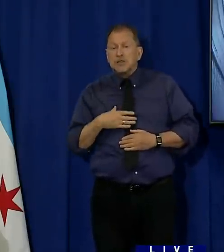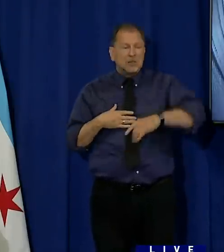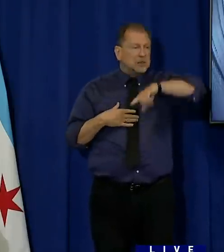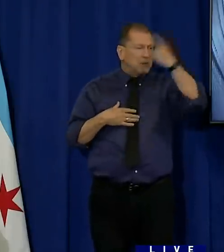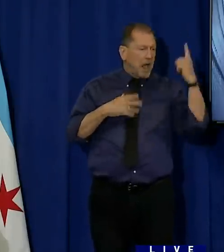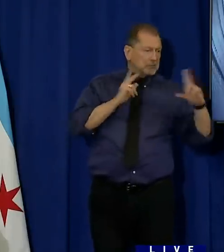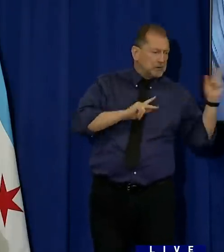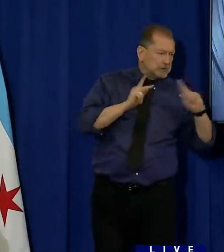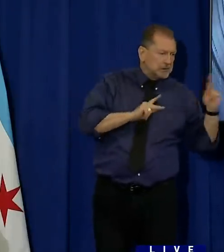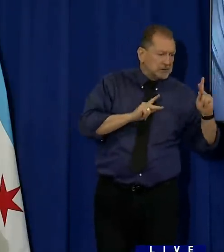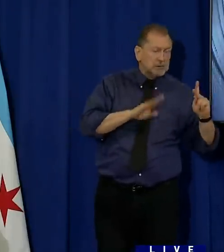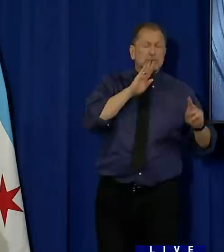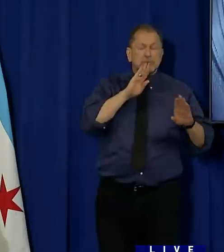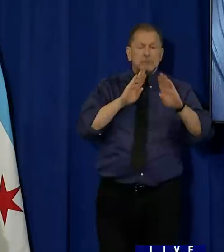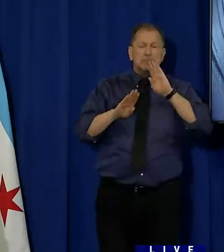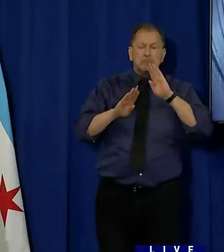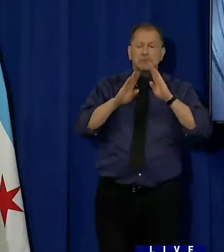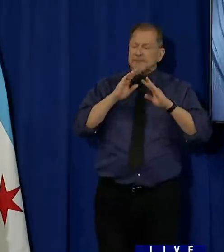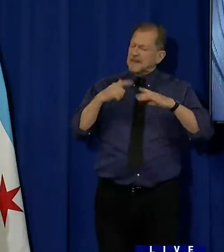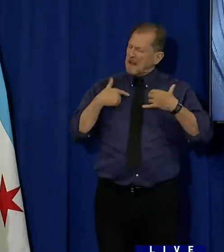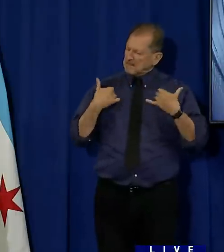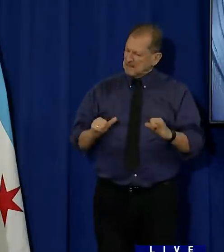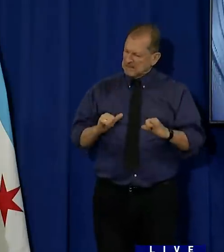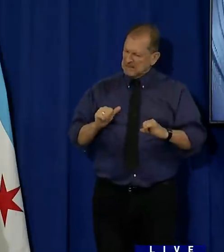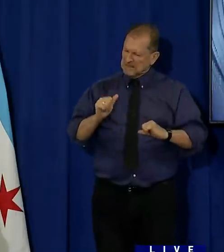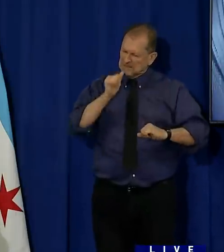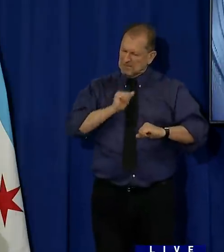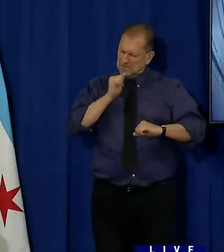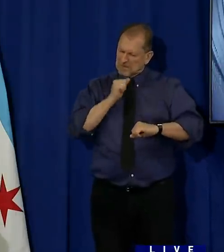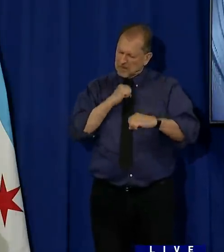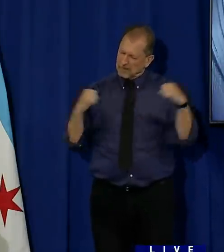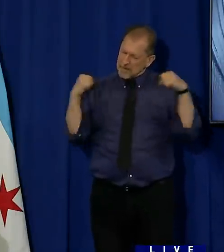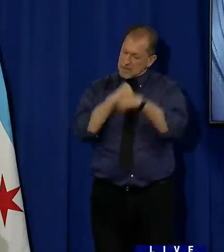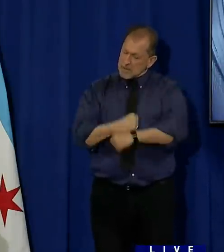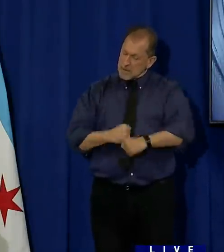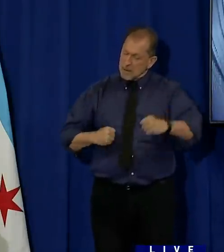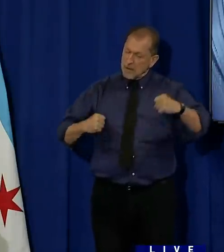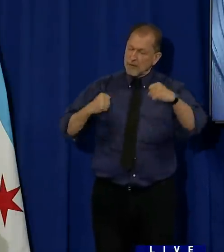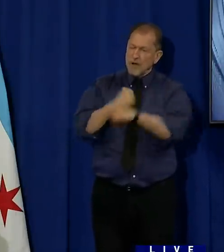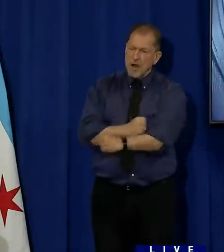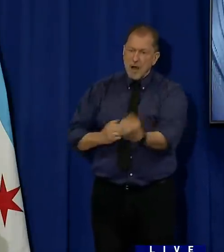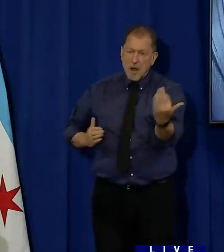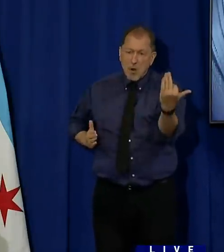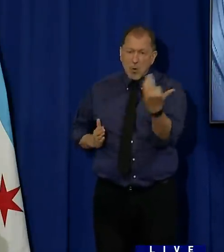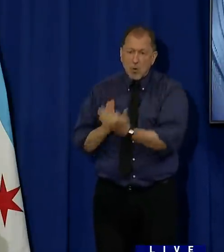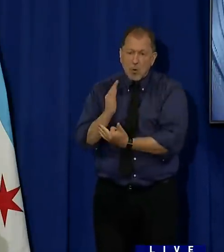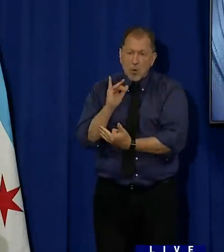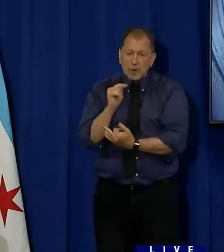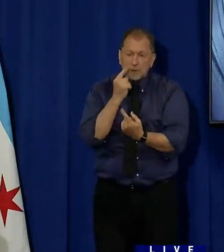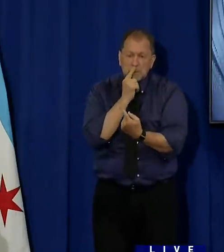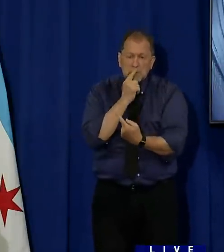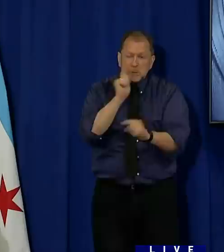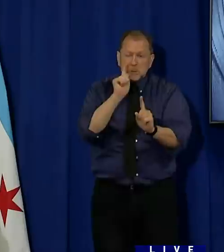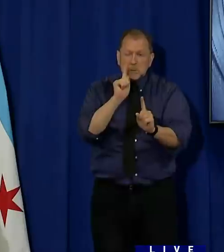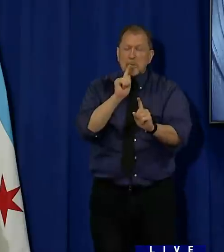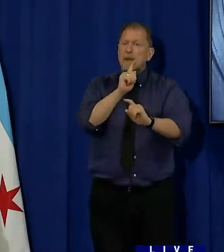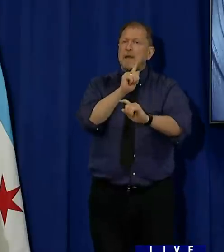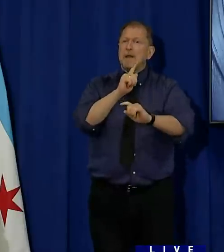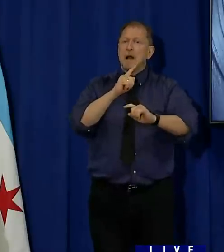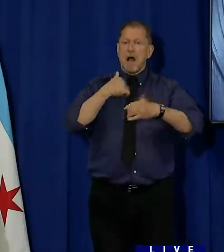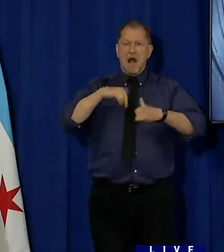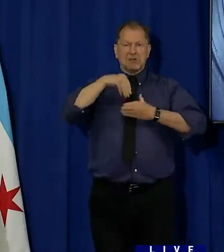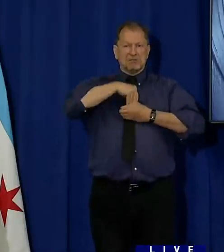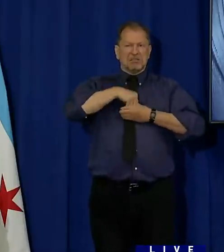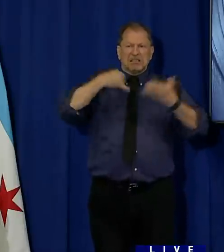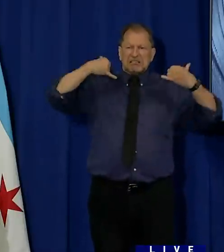And I am working every day to instill that fight and that determination in